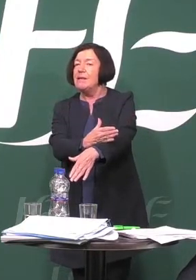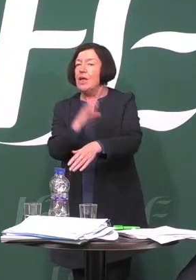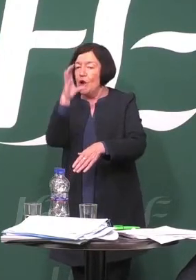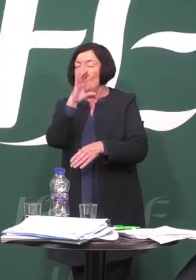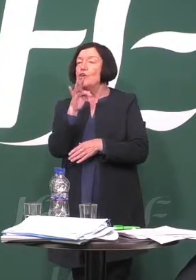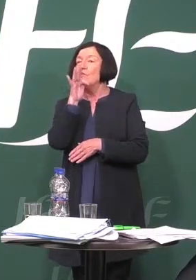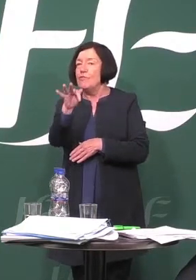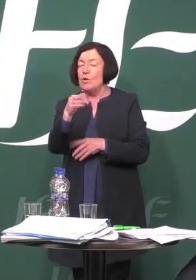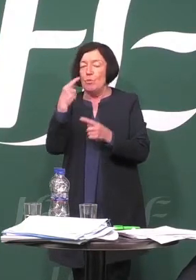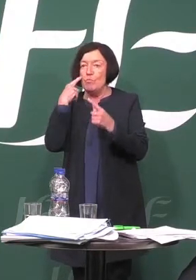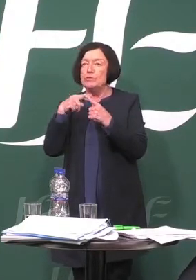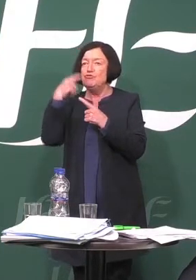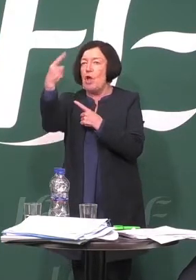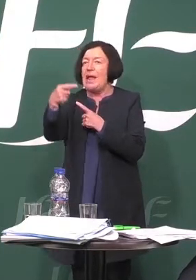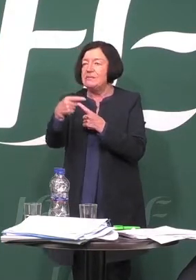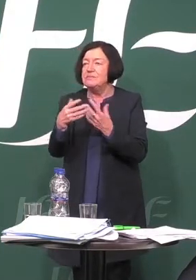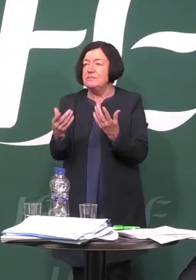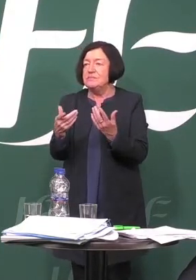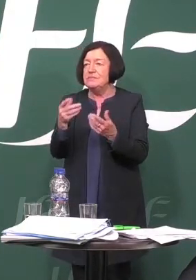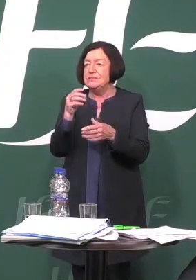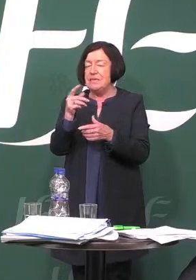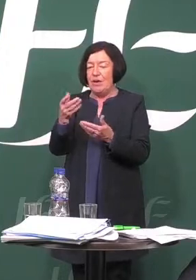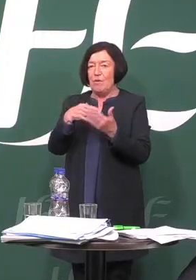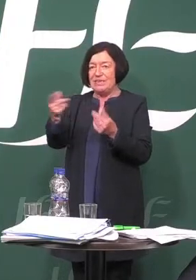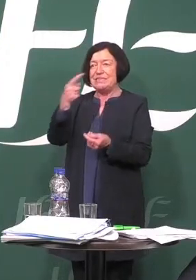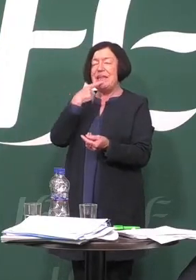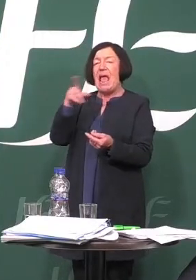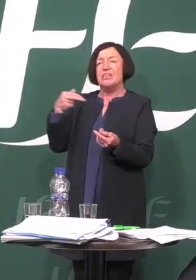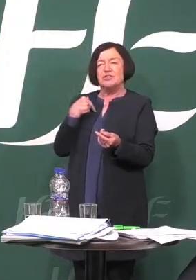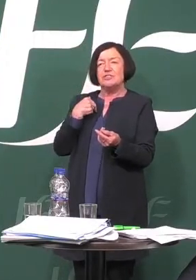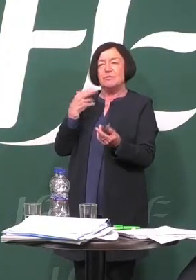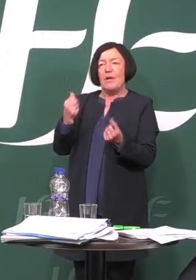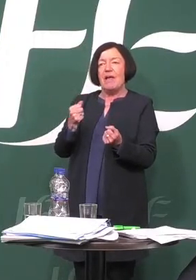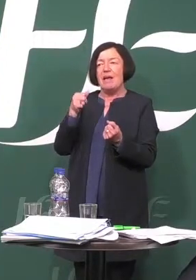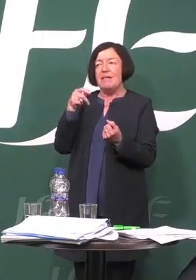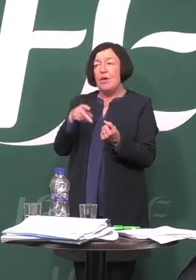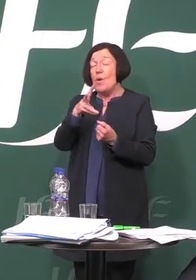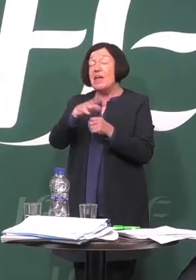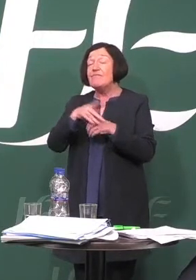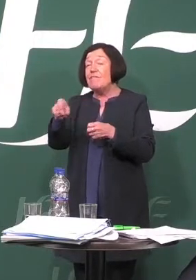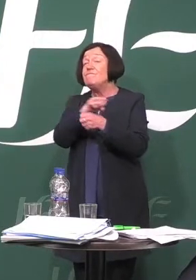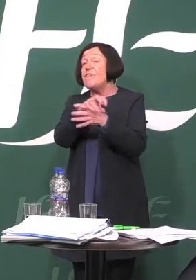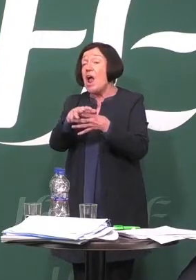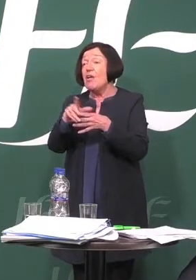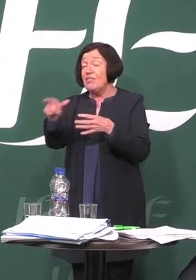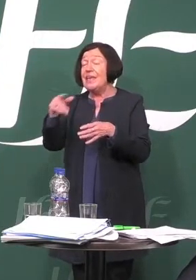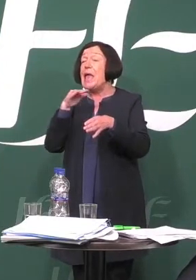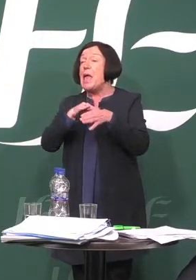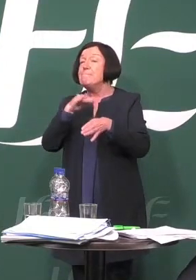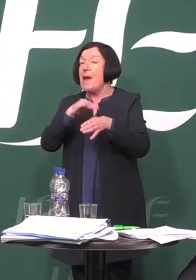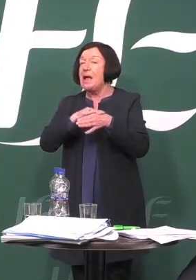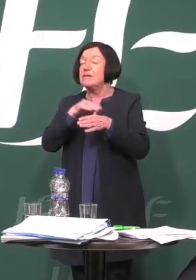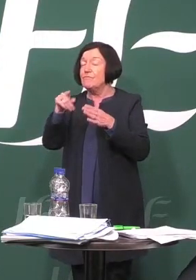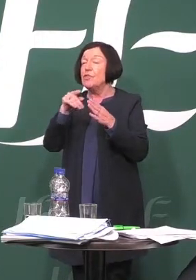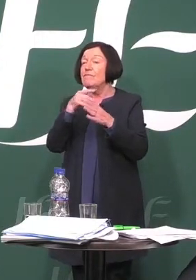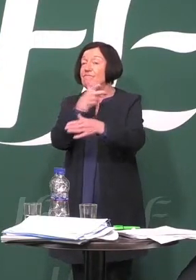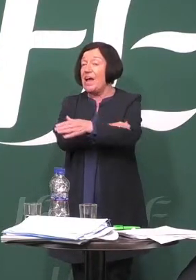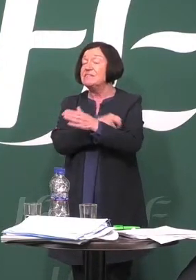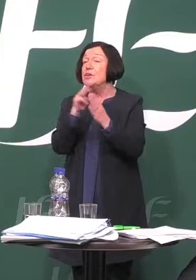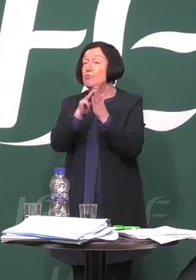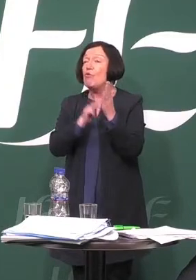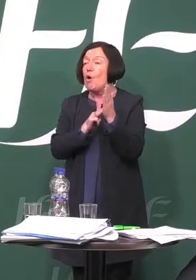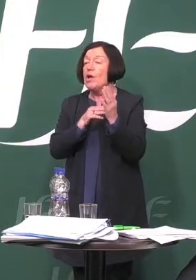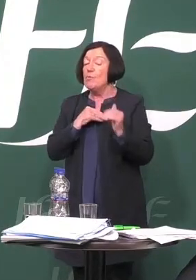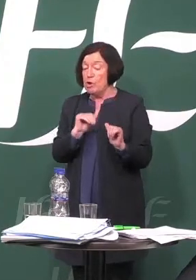the future and project based on the best intelligence we have about the nature of the virus, and in this case, on the impact of the vaccine programme. And we've